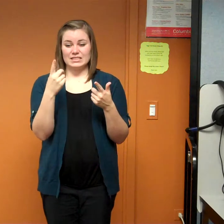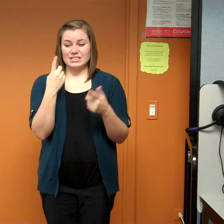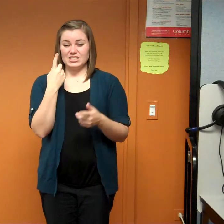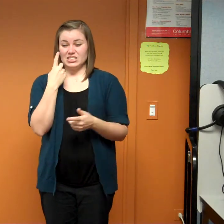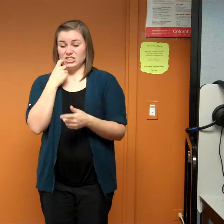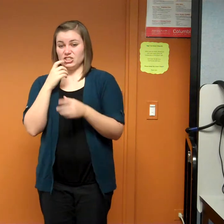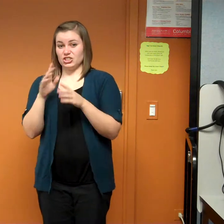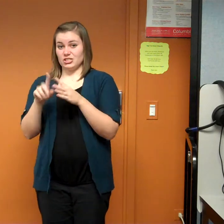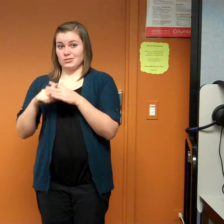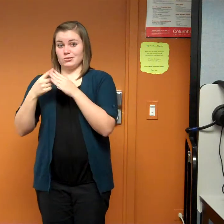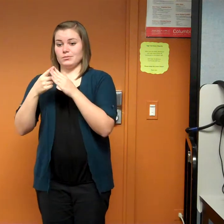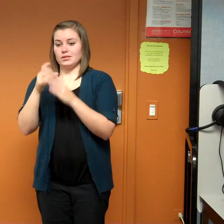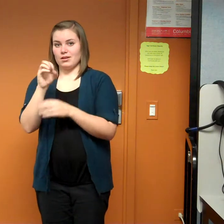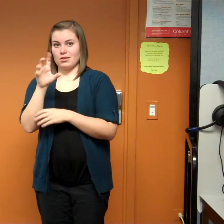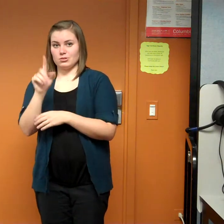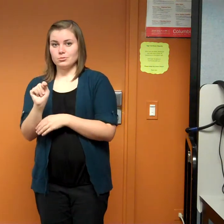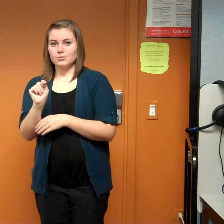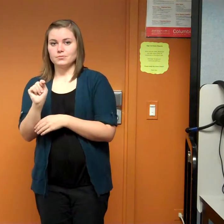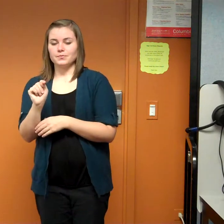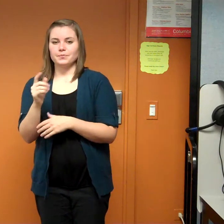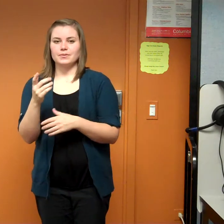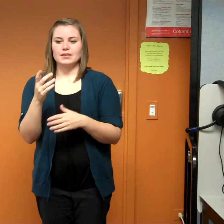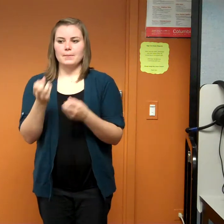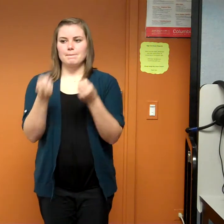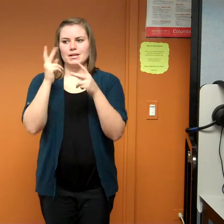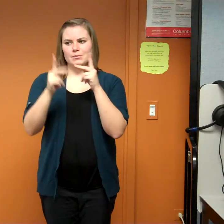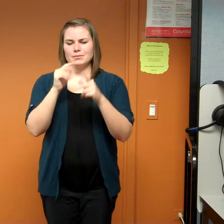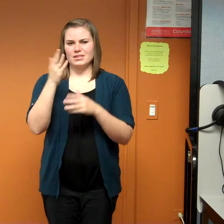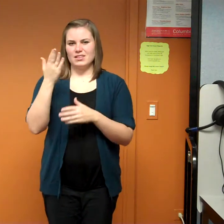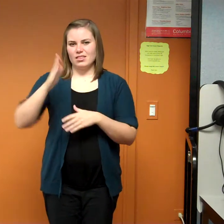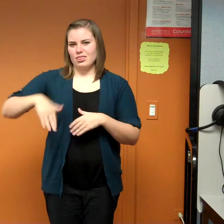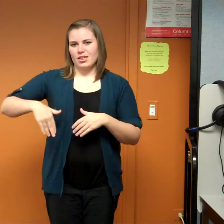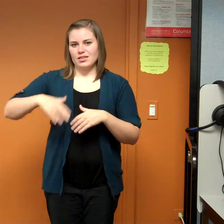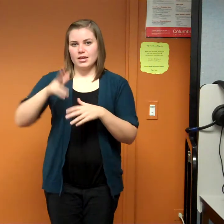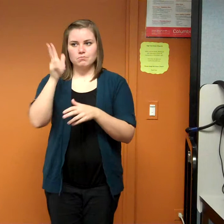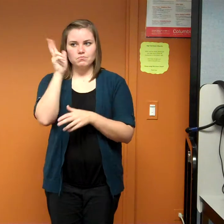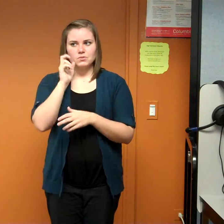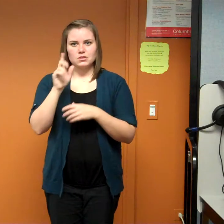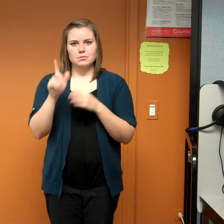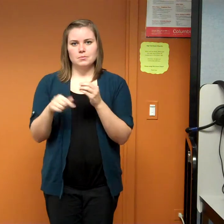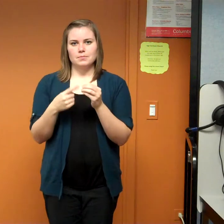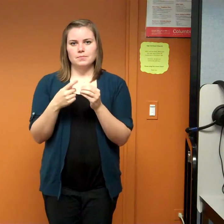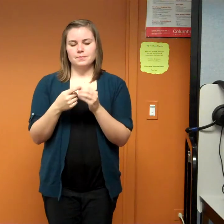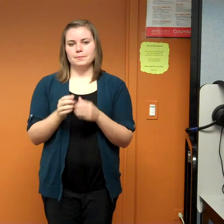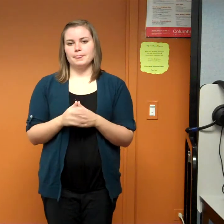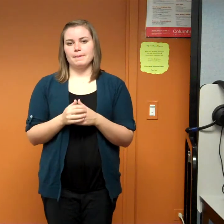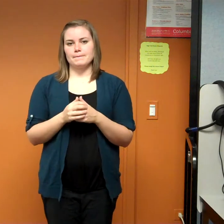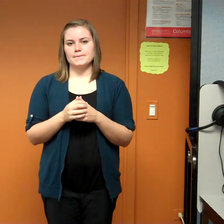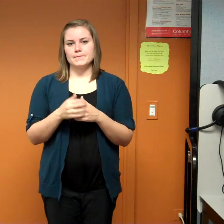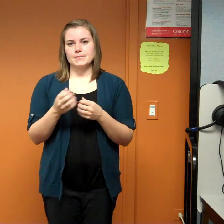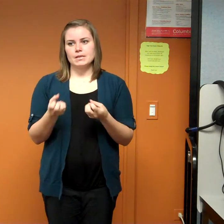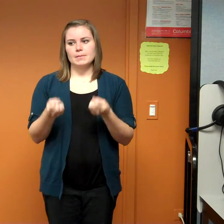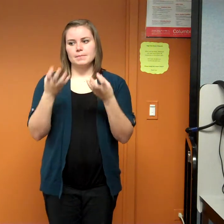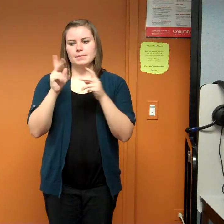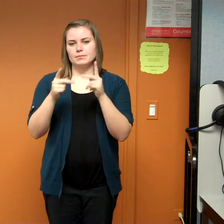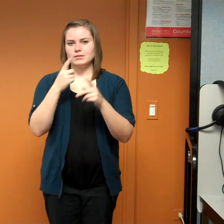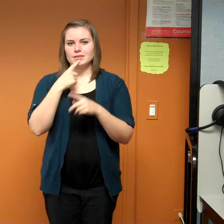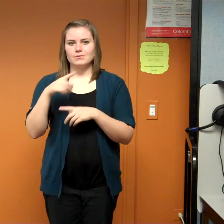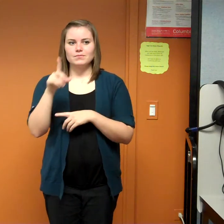before, so it was really new, and people hadn't really heard of it yet before it got really popular. And everyone was saying we had to see it. So the only way to